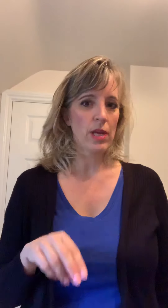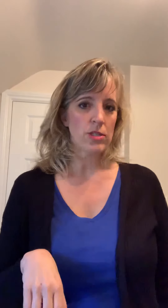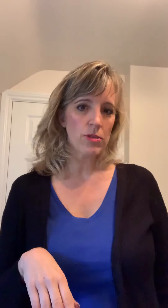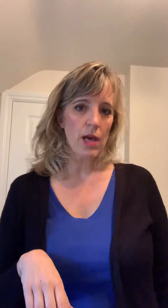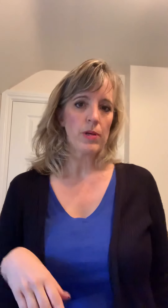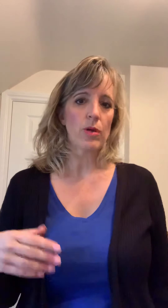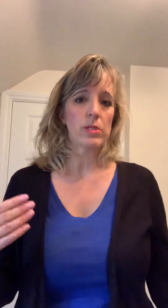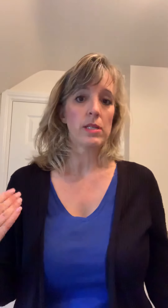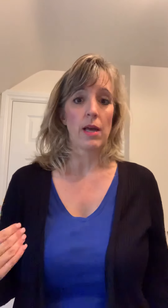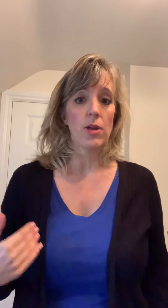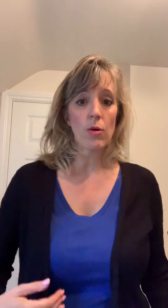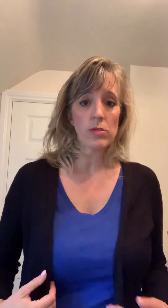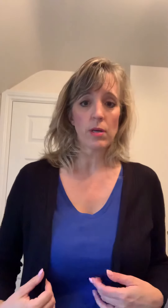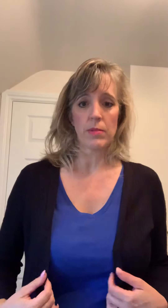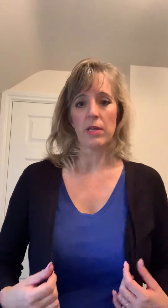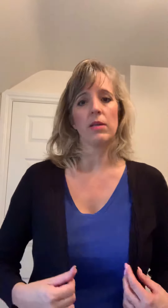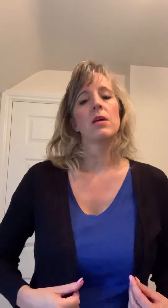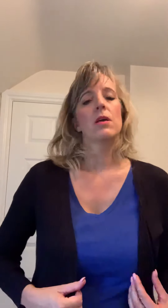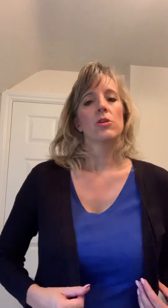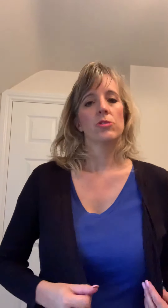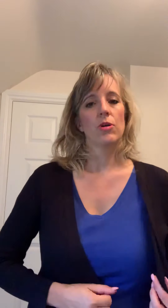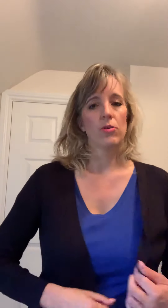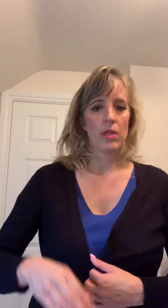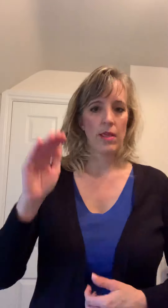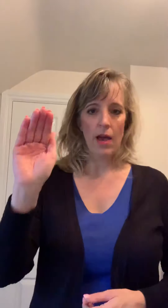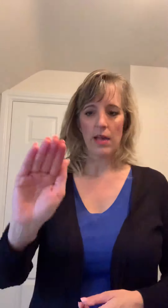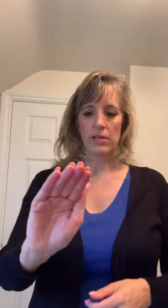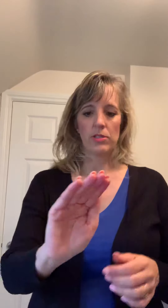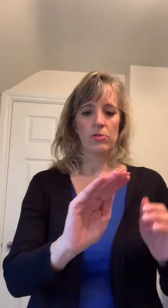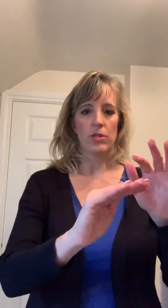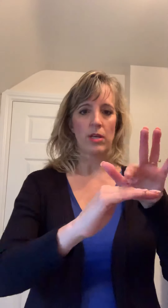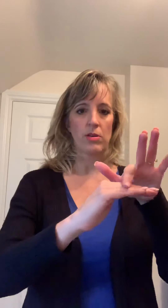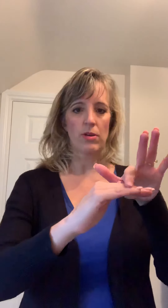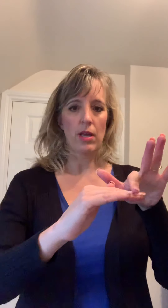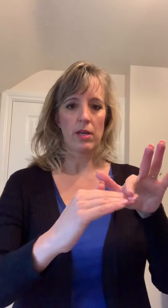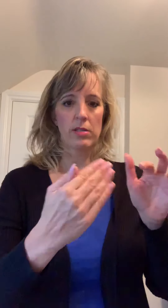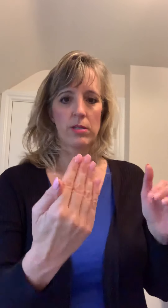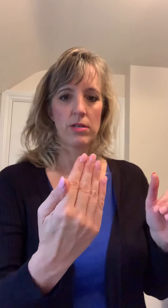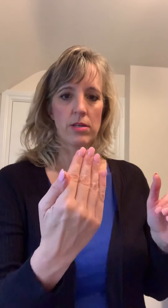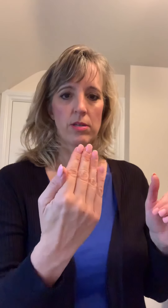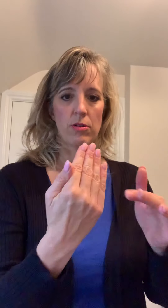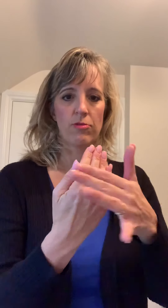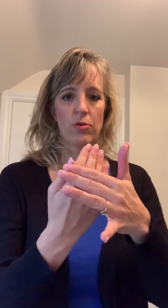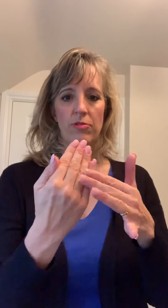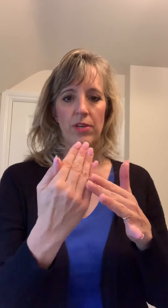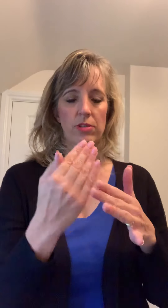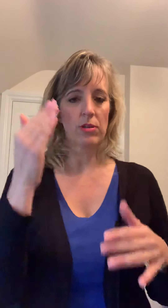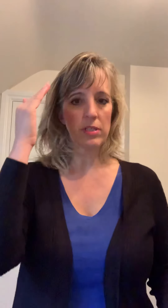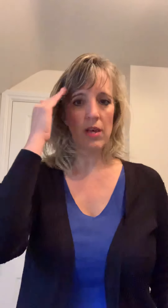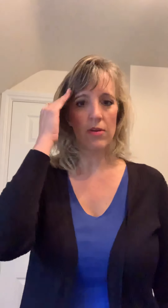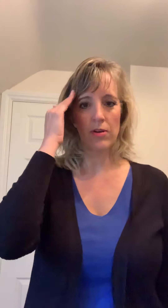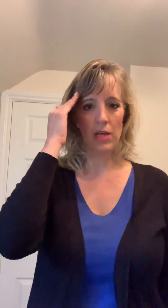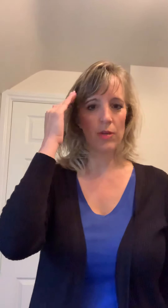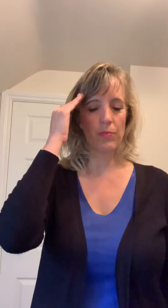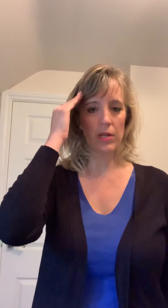do that, but no as in I know something. So that is, you take your hand, 4 fingers all together, and you put it